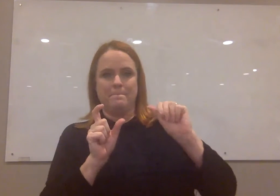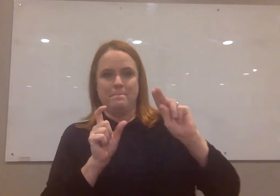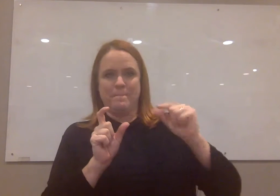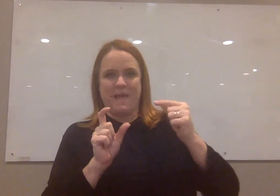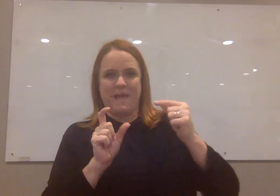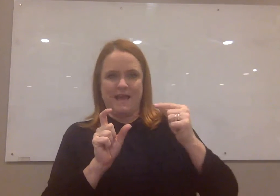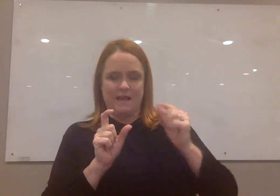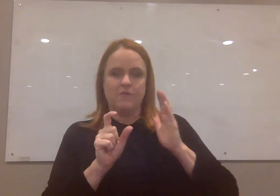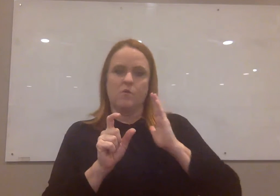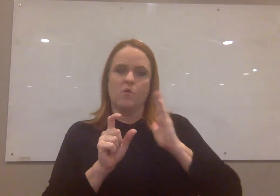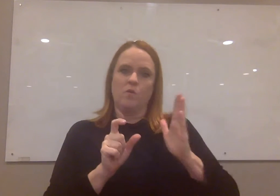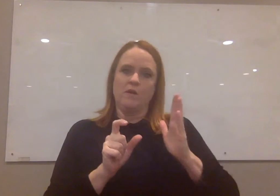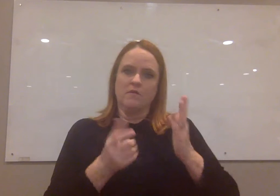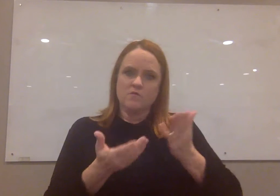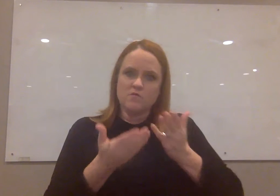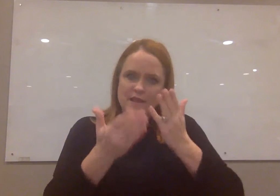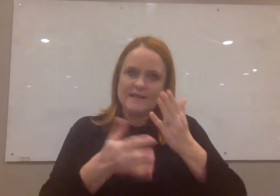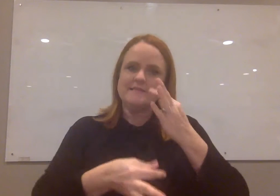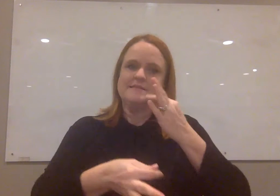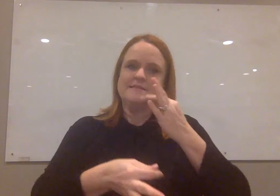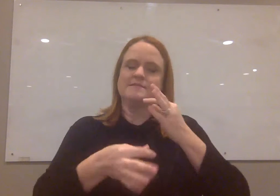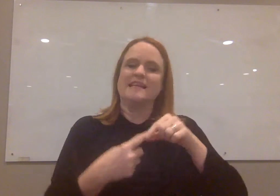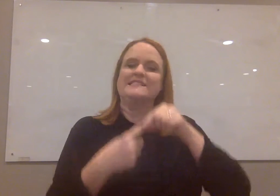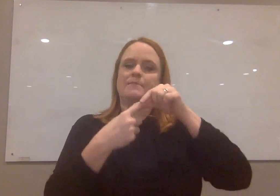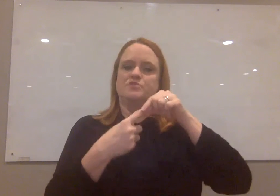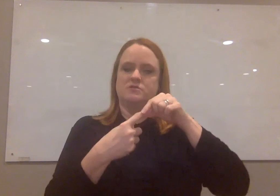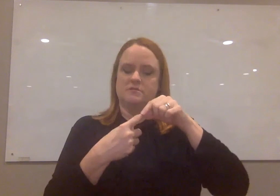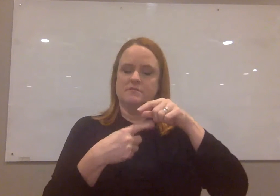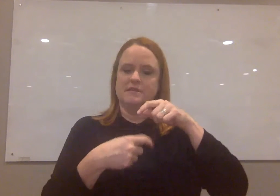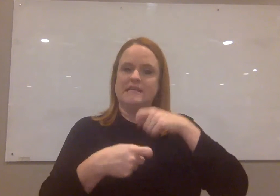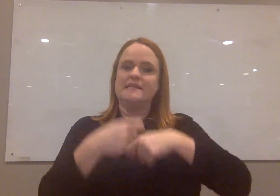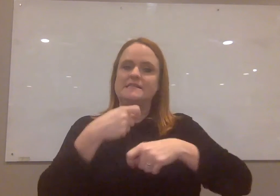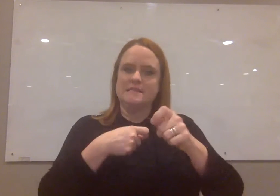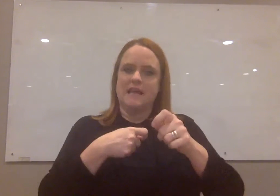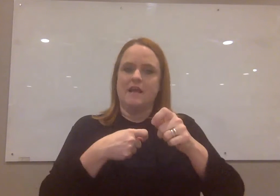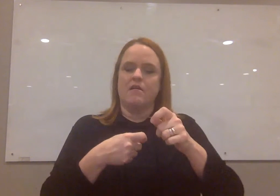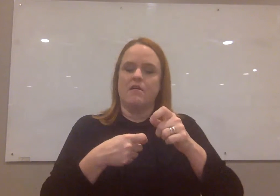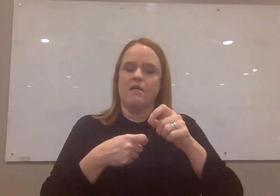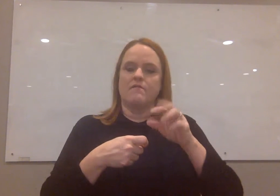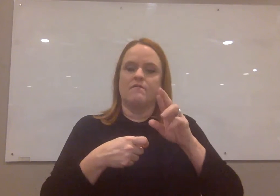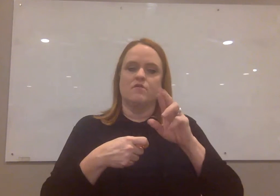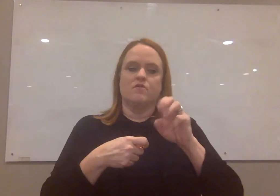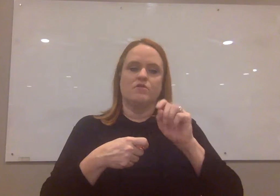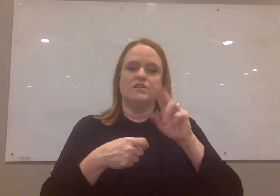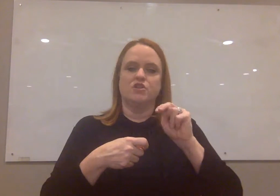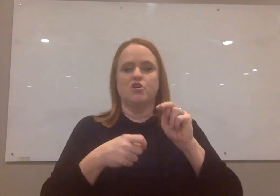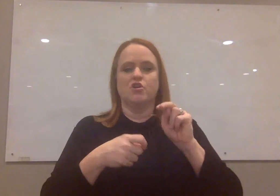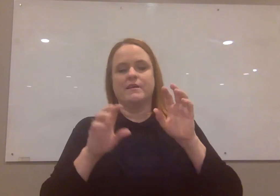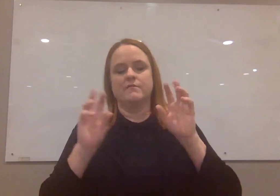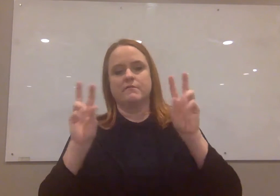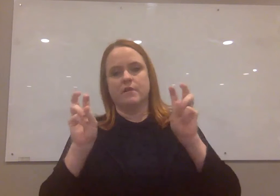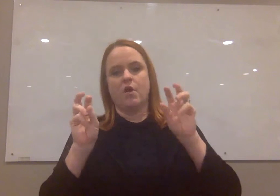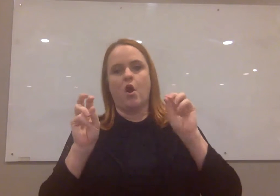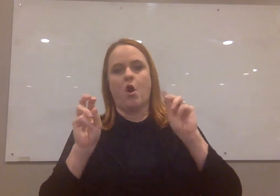instead of returning the common pattern of OK value, error, reason